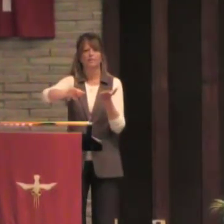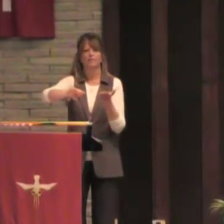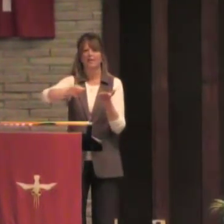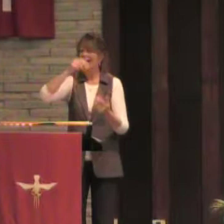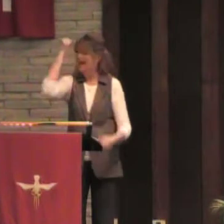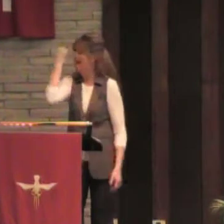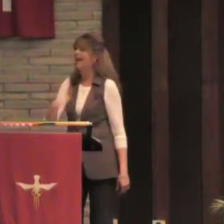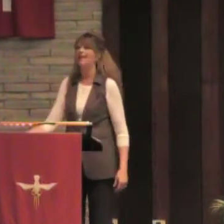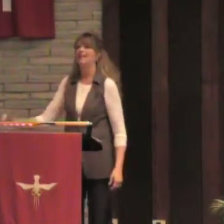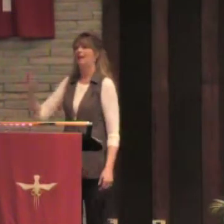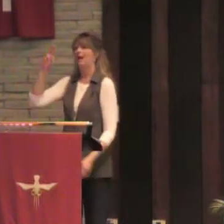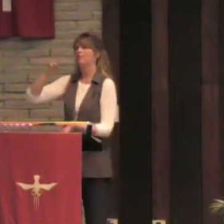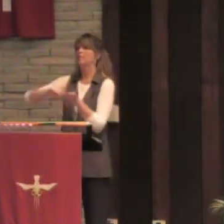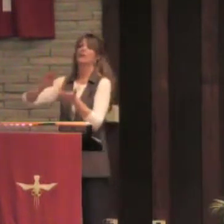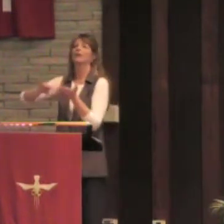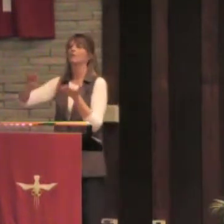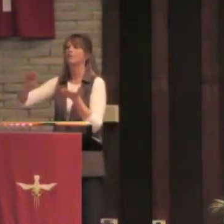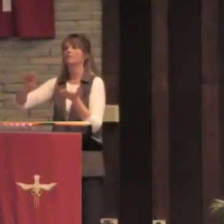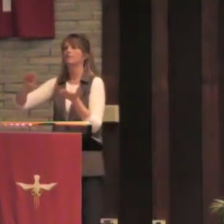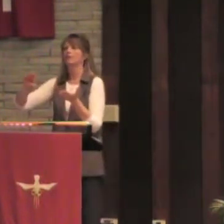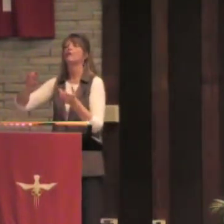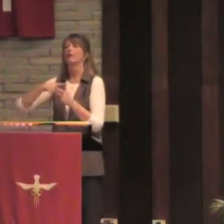Any unforgiveness